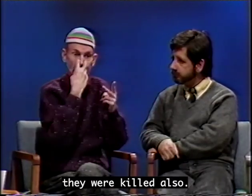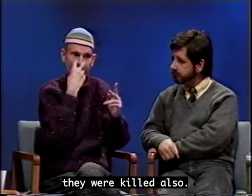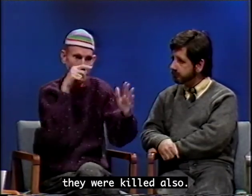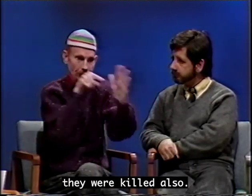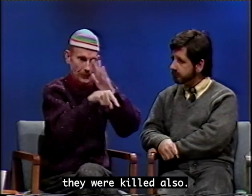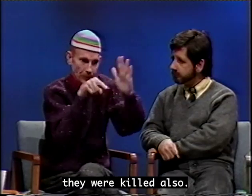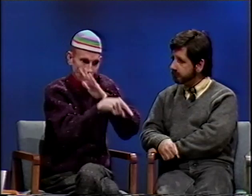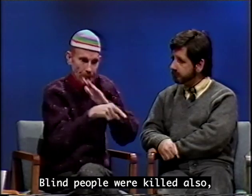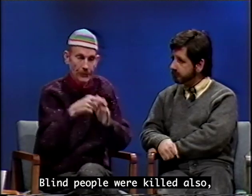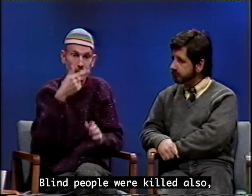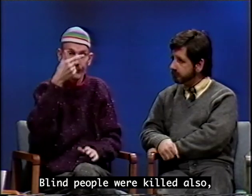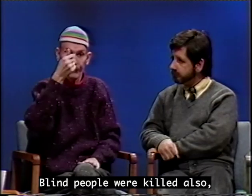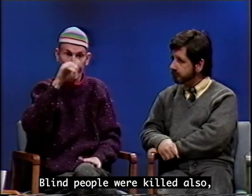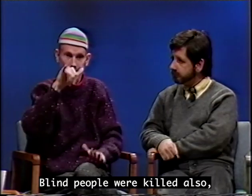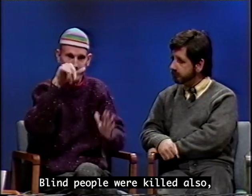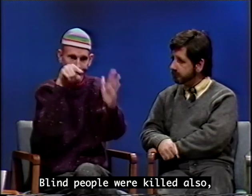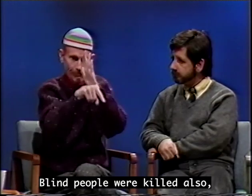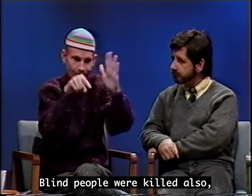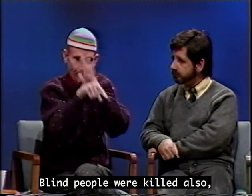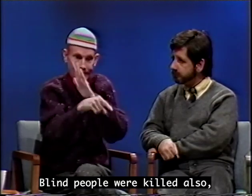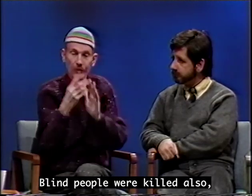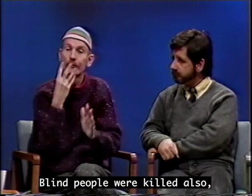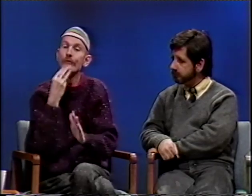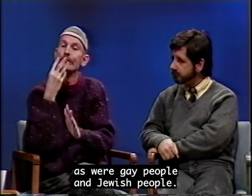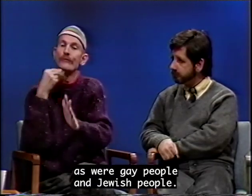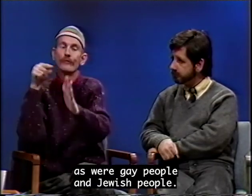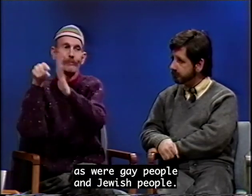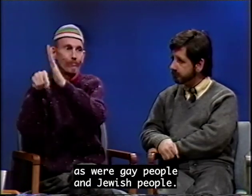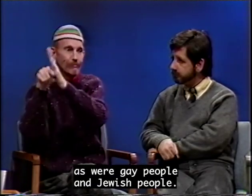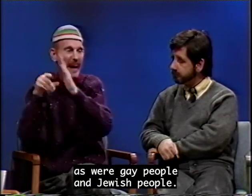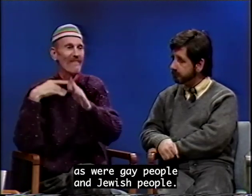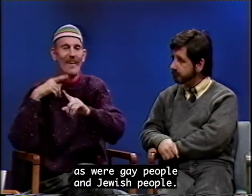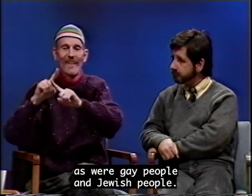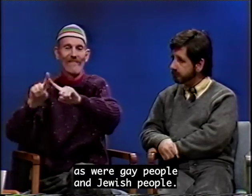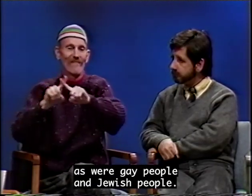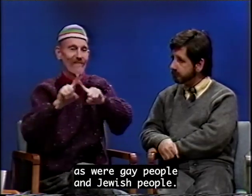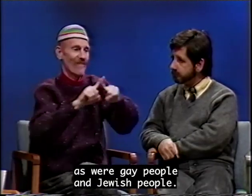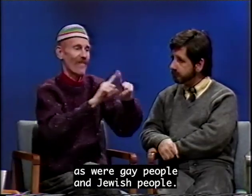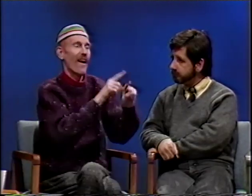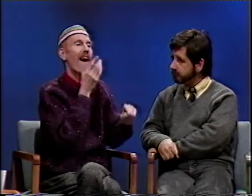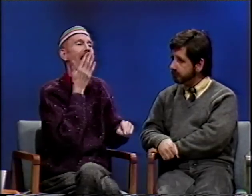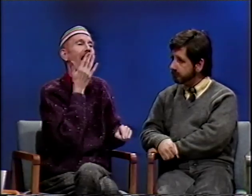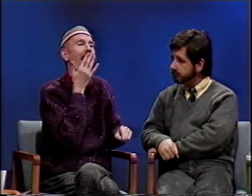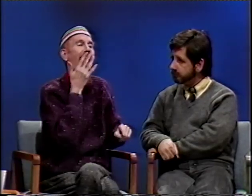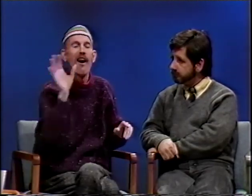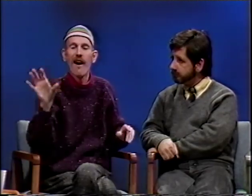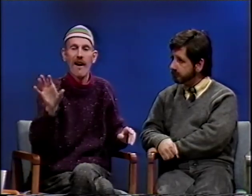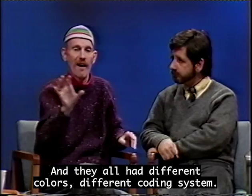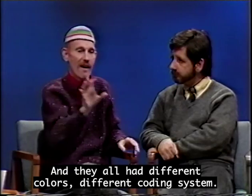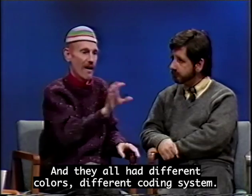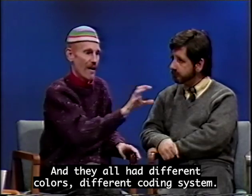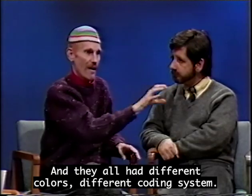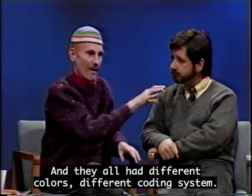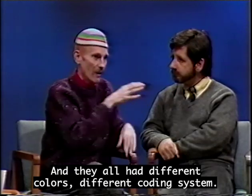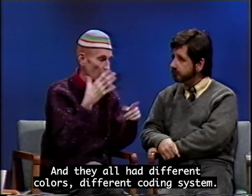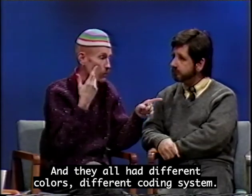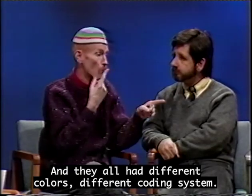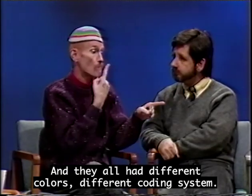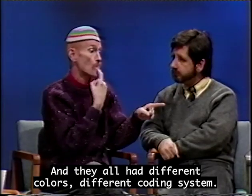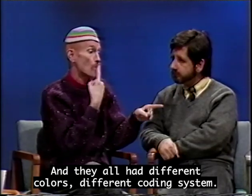also. Blind people were killed also, as were gay people and Jewish people. And they all had different colors, different